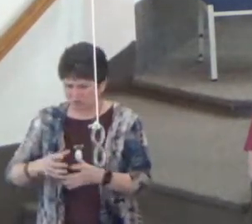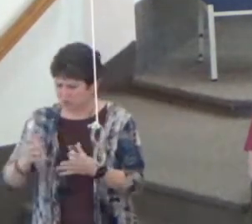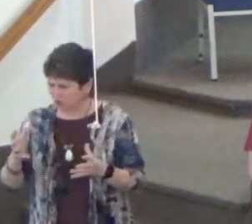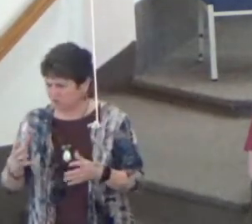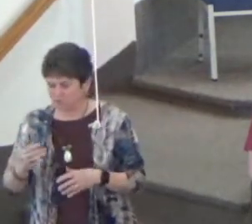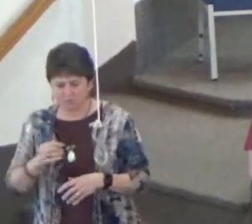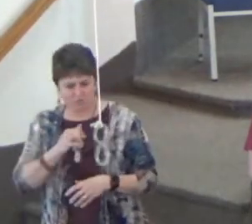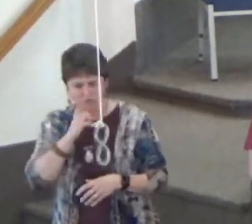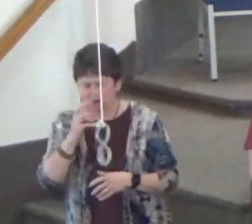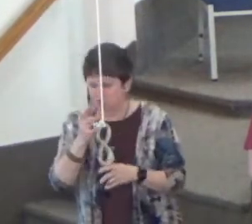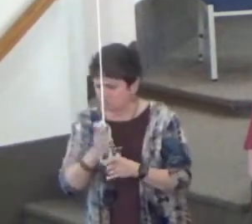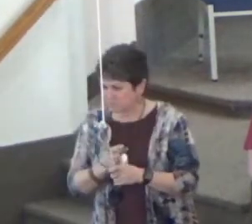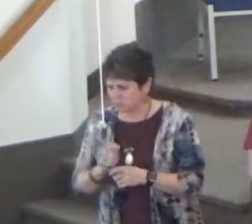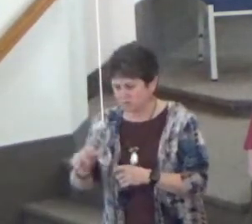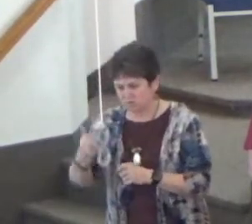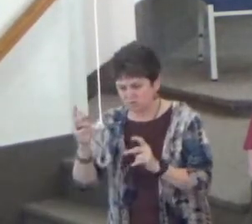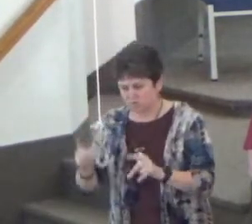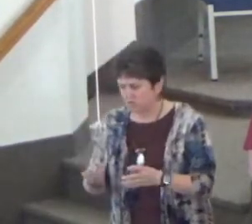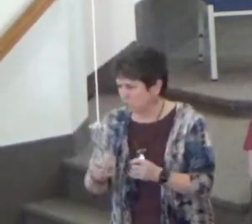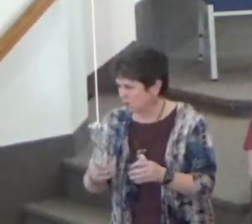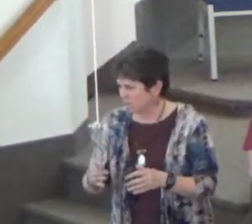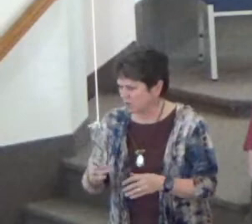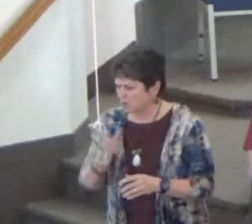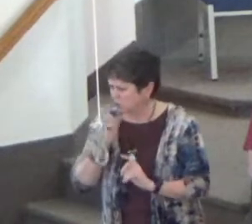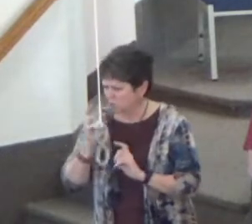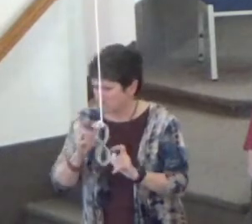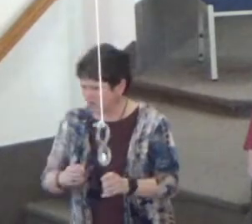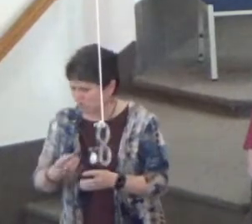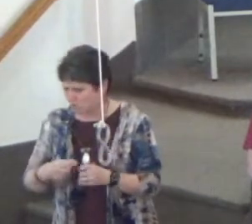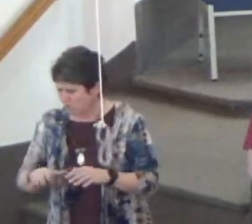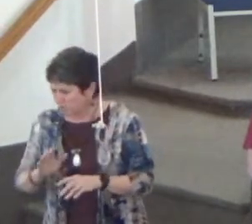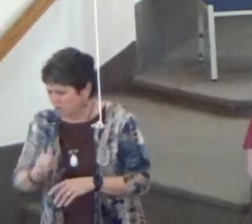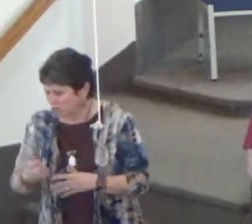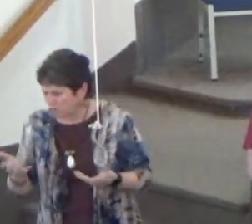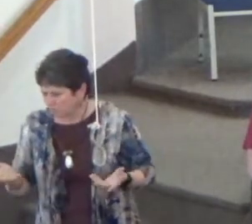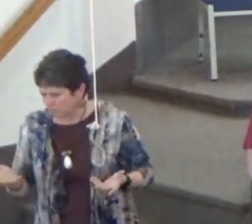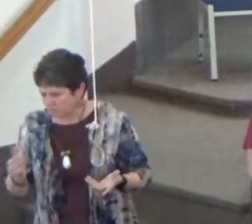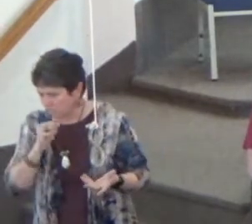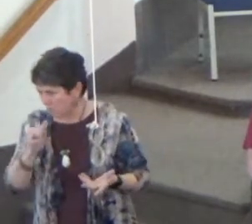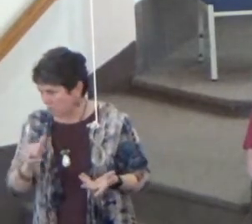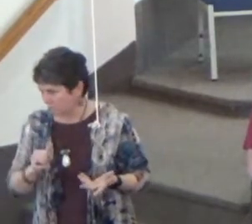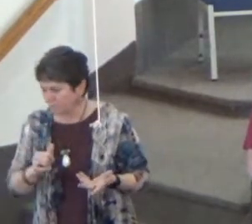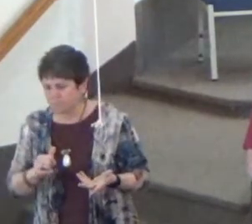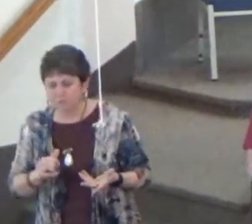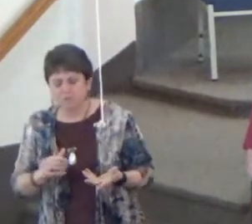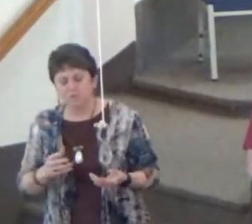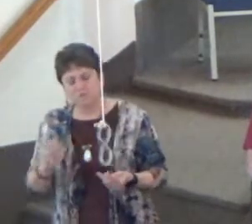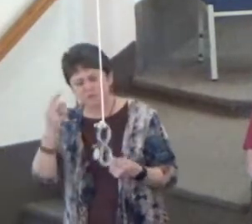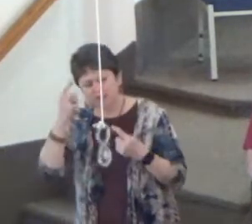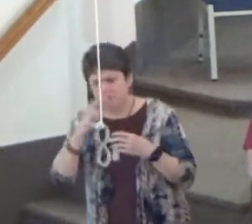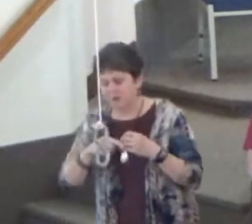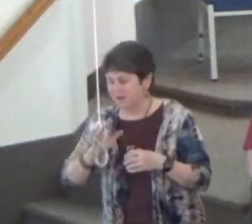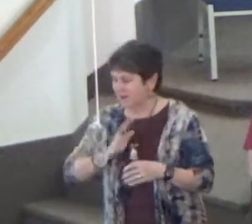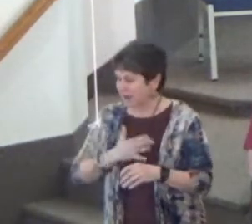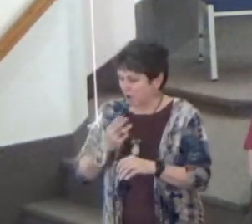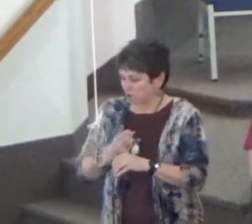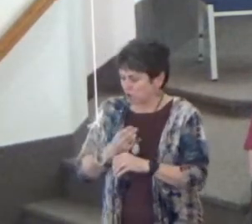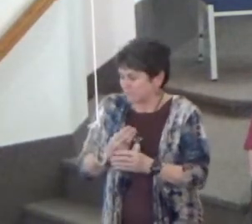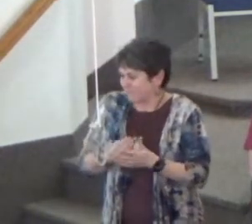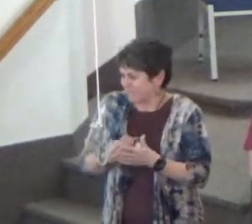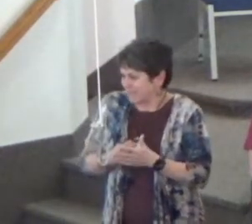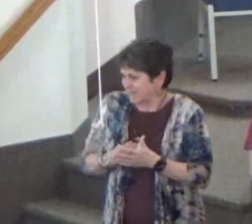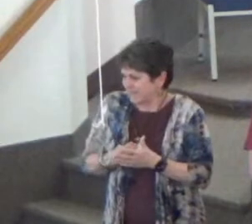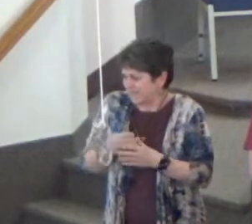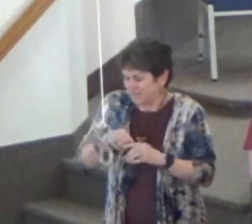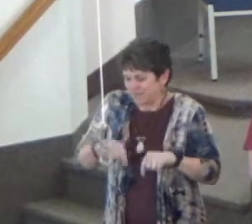if you've not been trustworthy with someone else's property, who will give you property of your own?" And he's reflecting upon our use of finances in